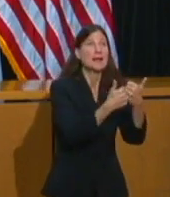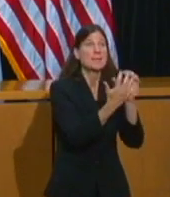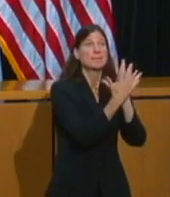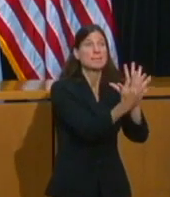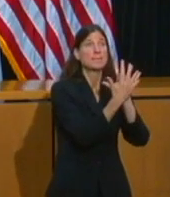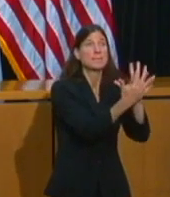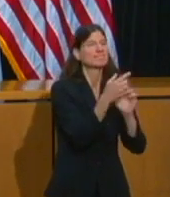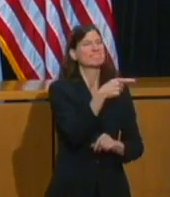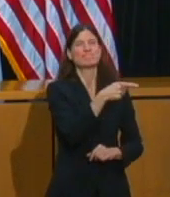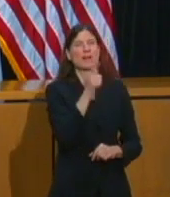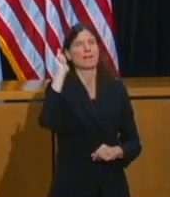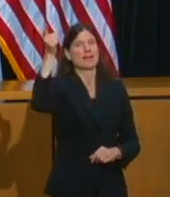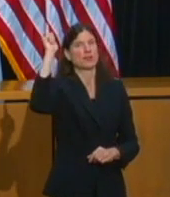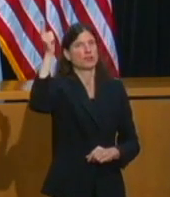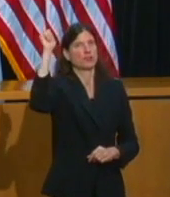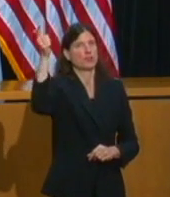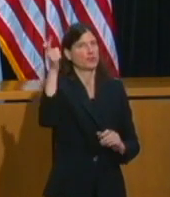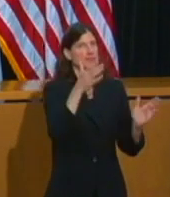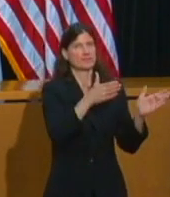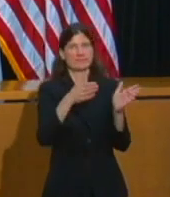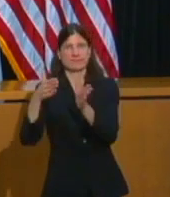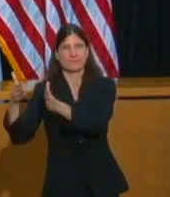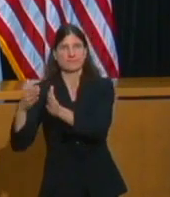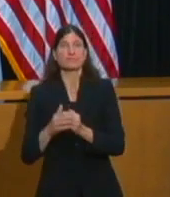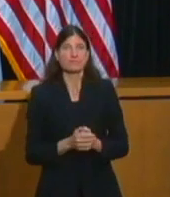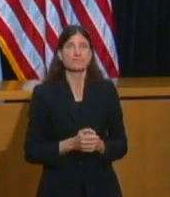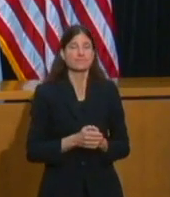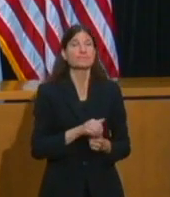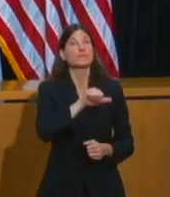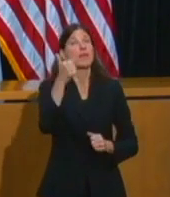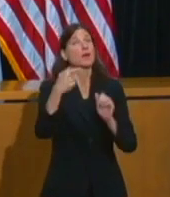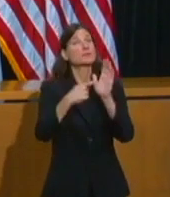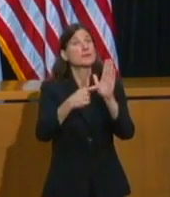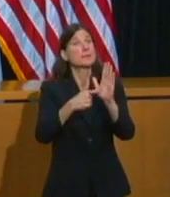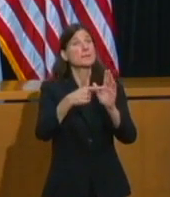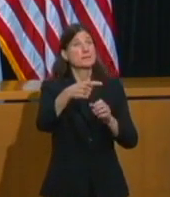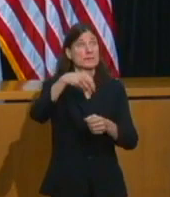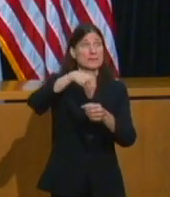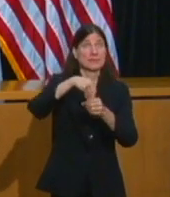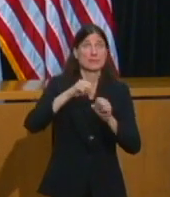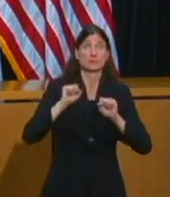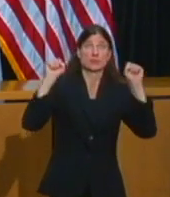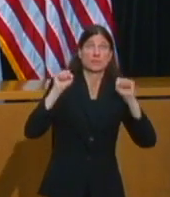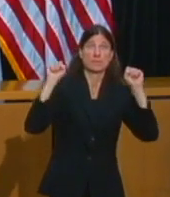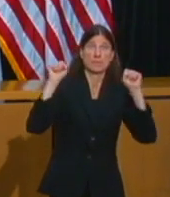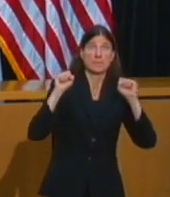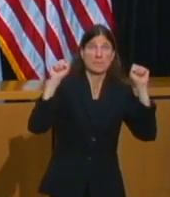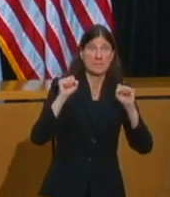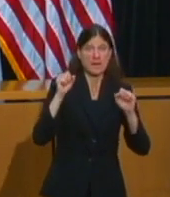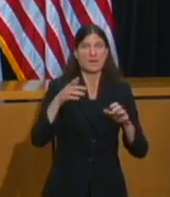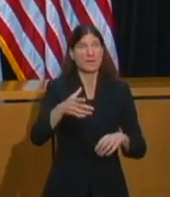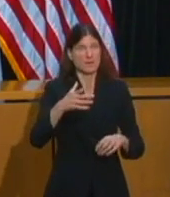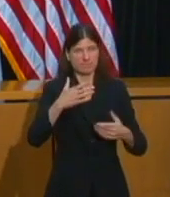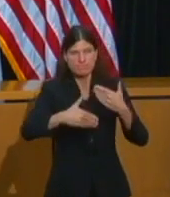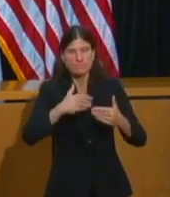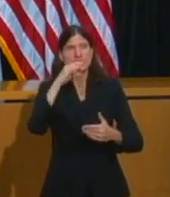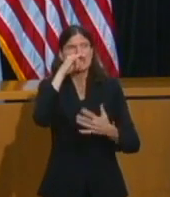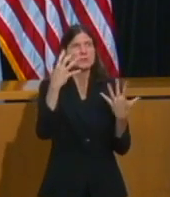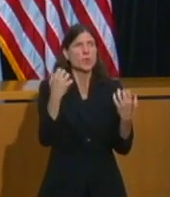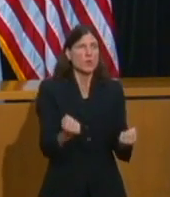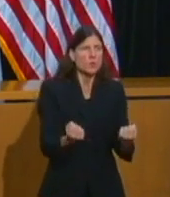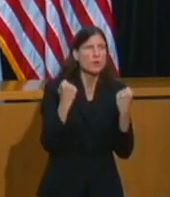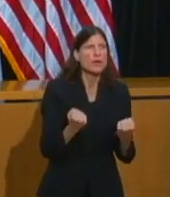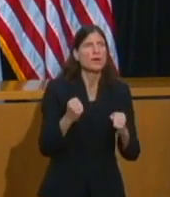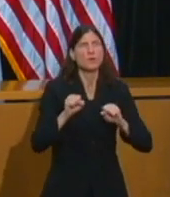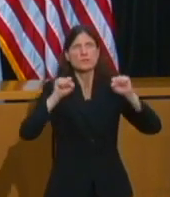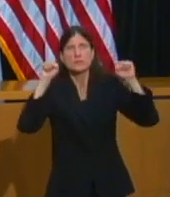facilities. Designated organizations can reopen only to supervised youth sports leagues and summer